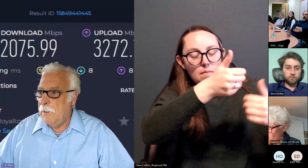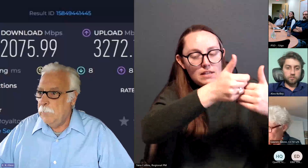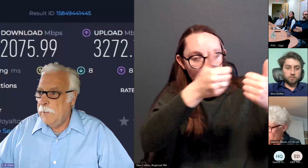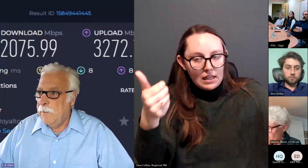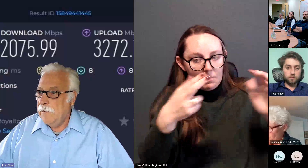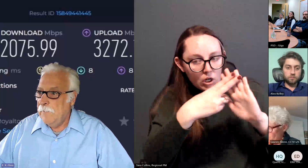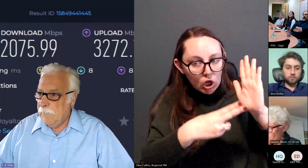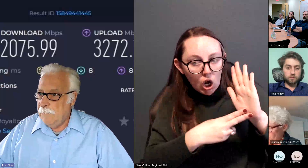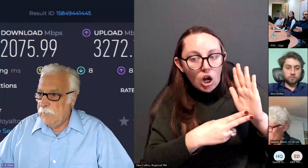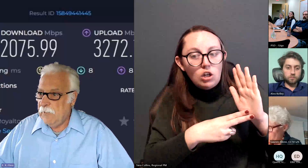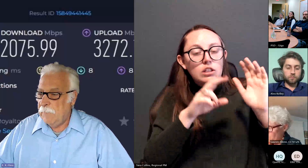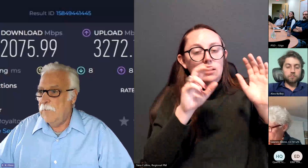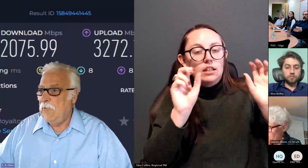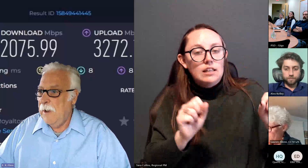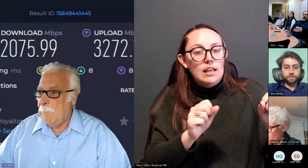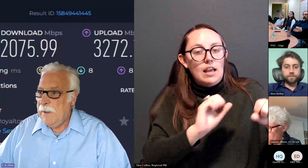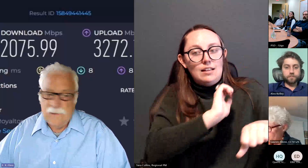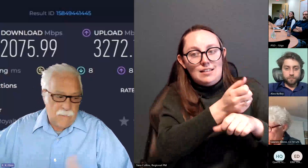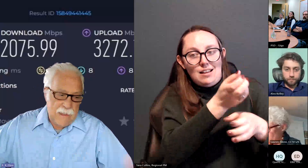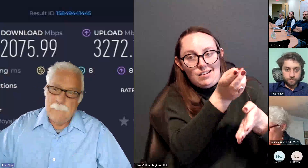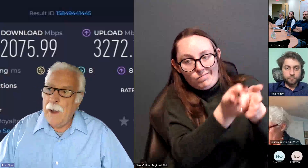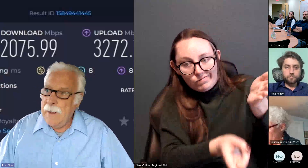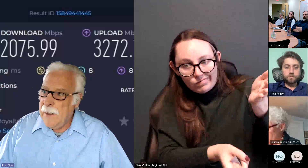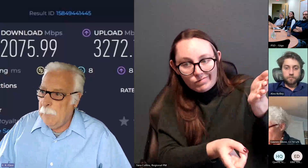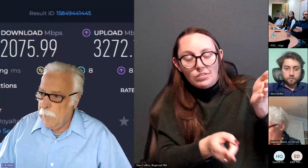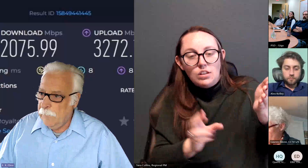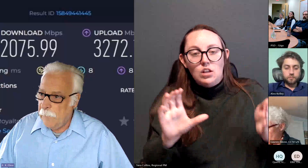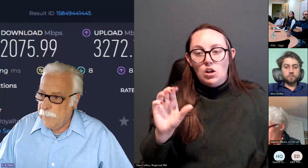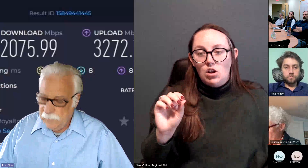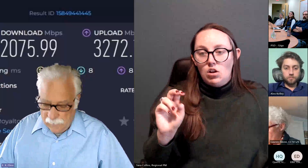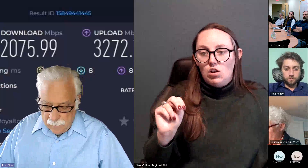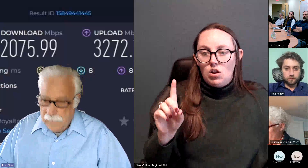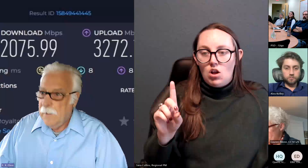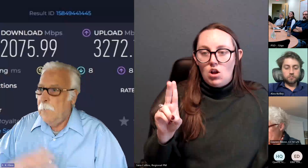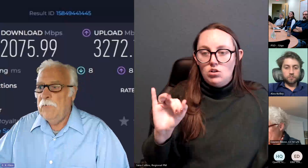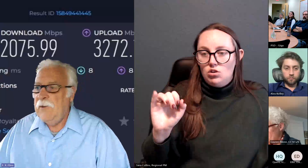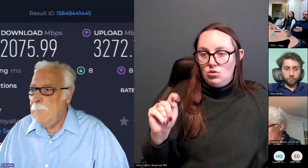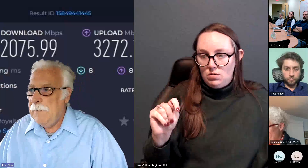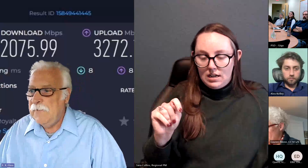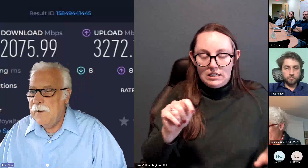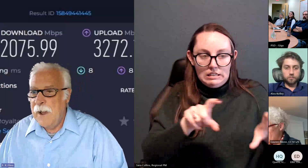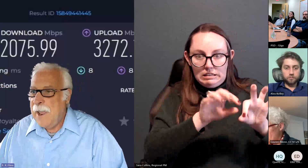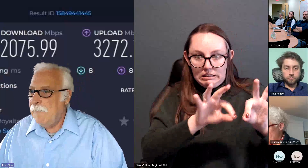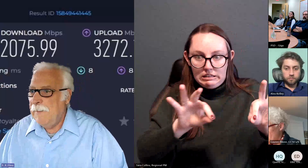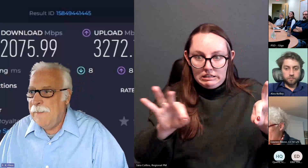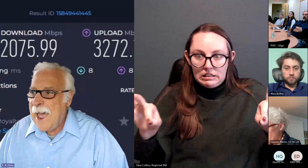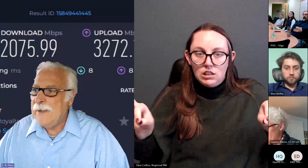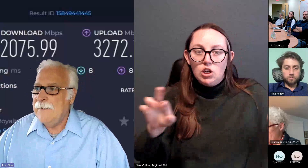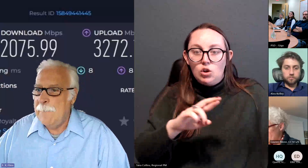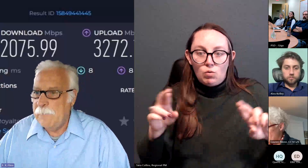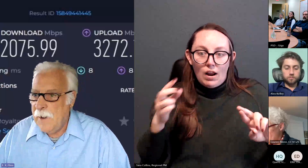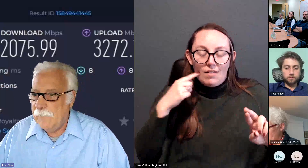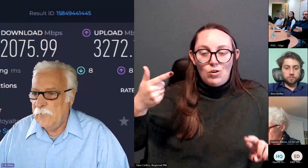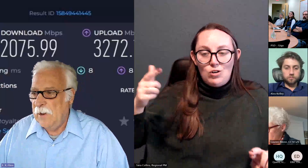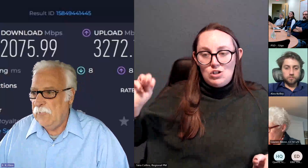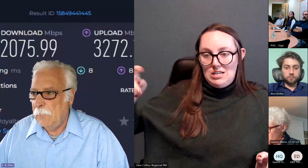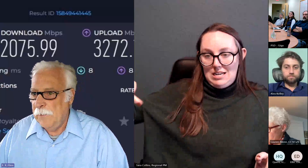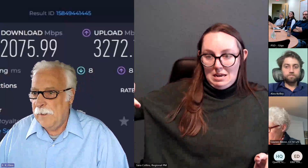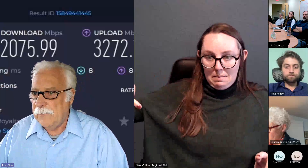put in conduit sufficient for GMP, and then they can buy that work for us. Well, GMP's not having that type